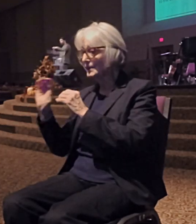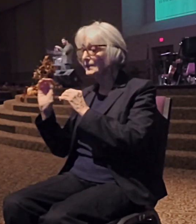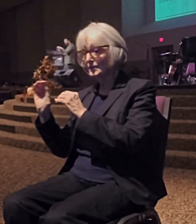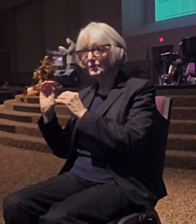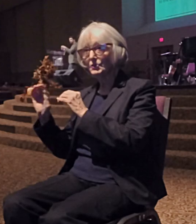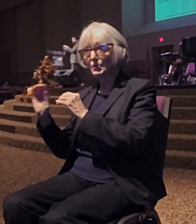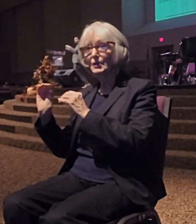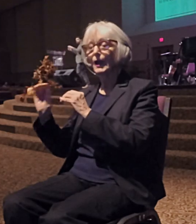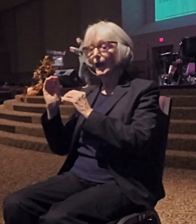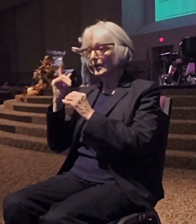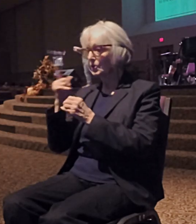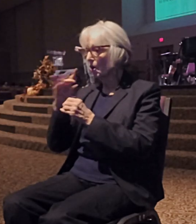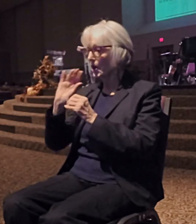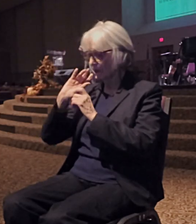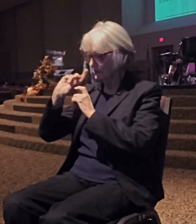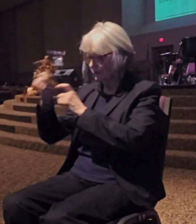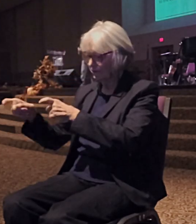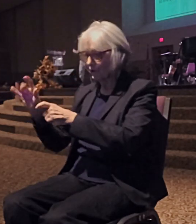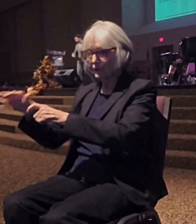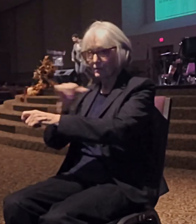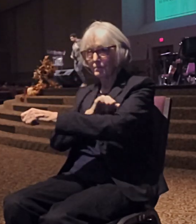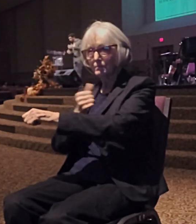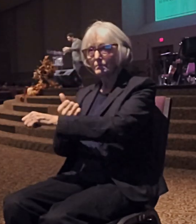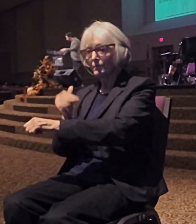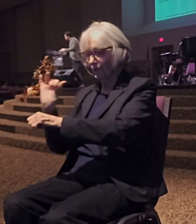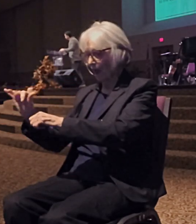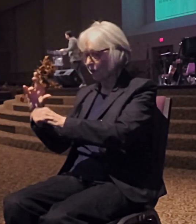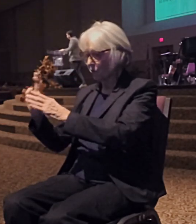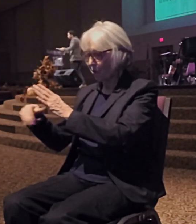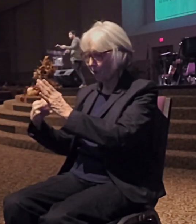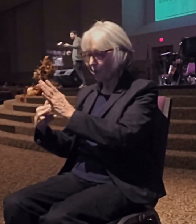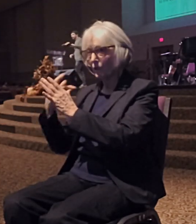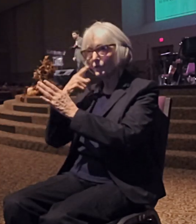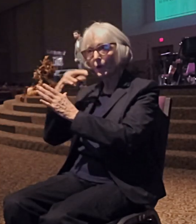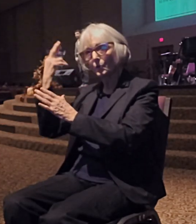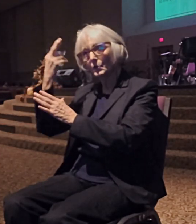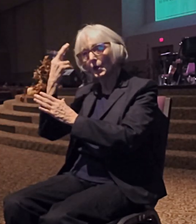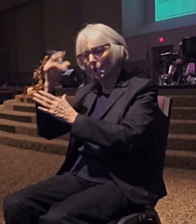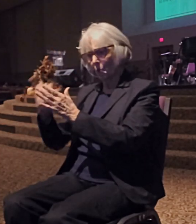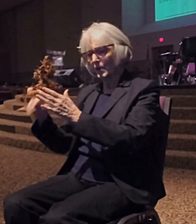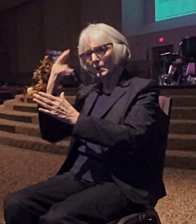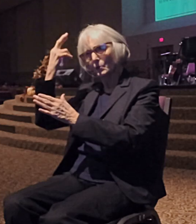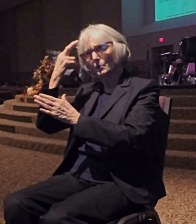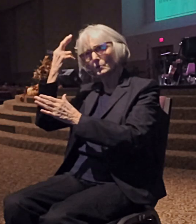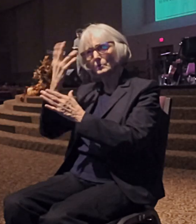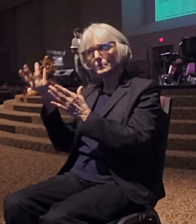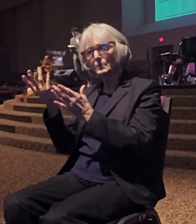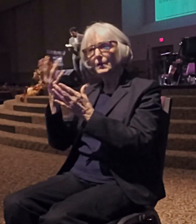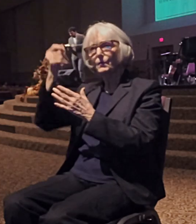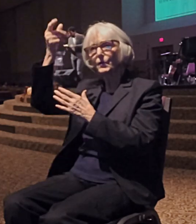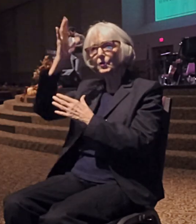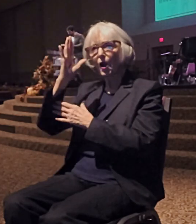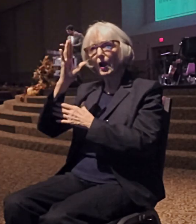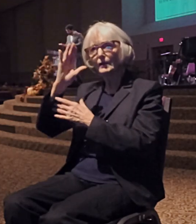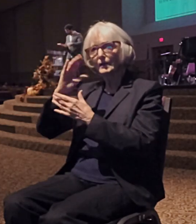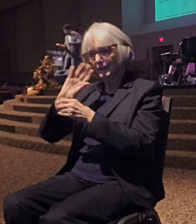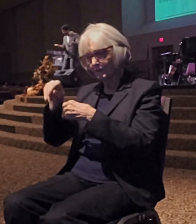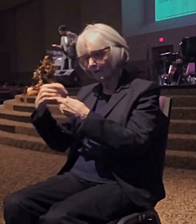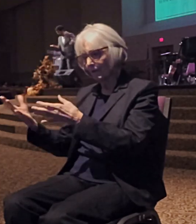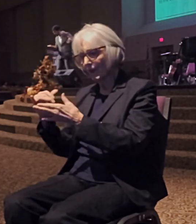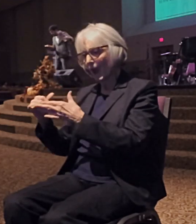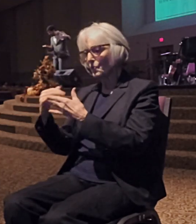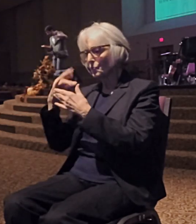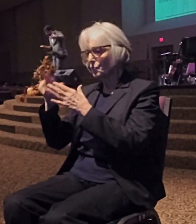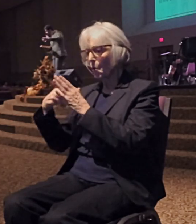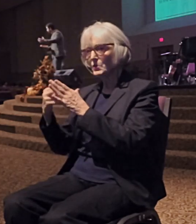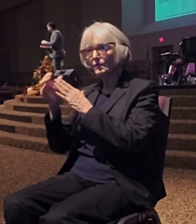has raised up these roles, these specific roles, for a purpose. Well, what's that purpose? God has raised up these roles of leadership.